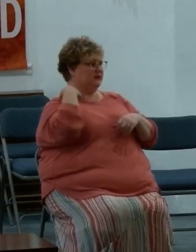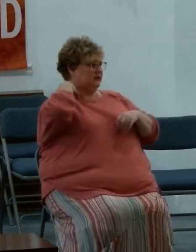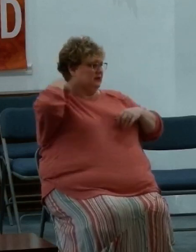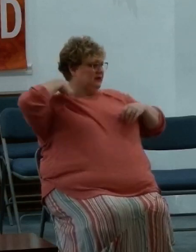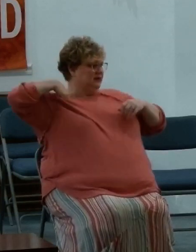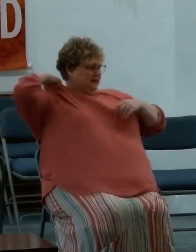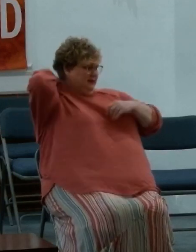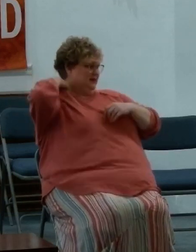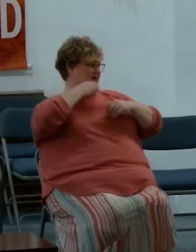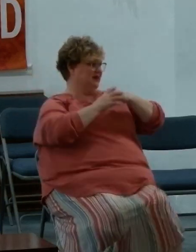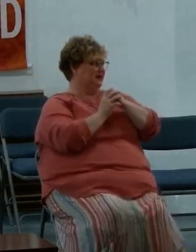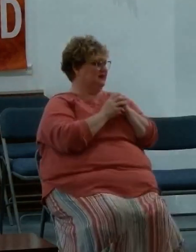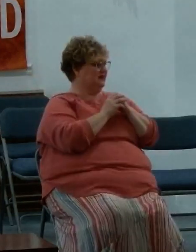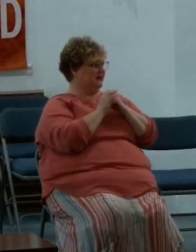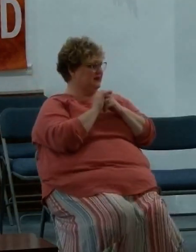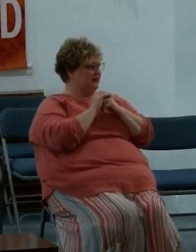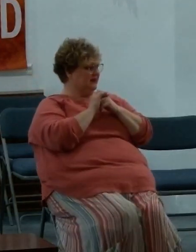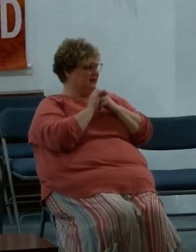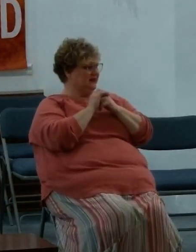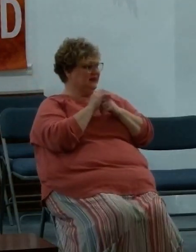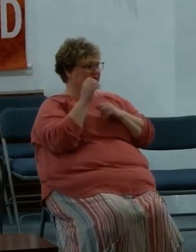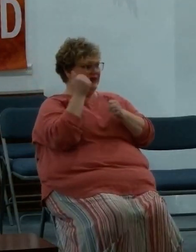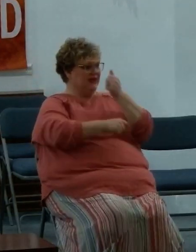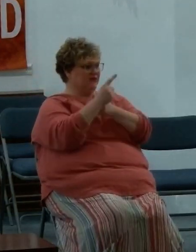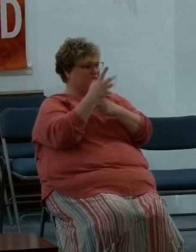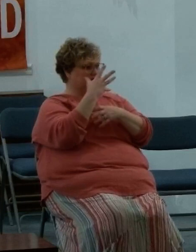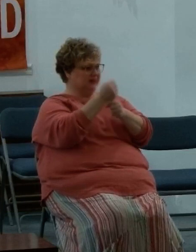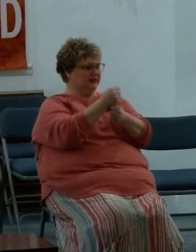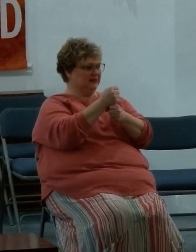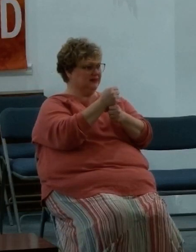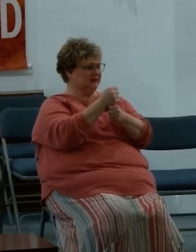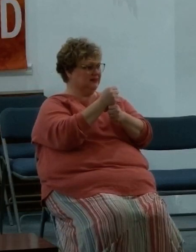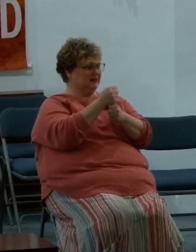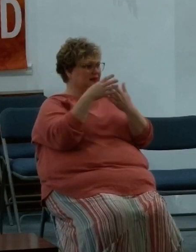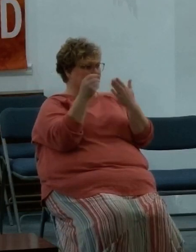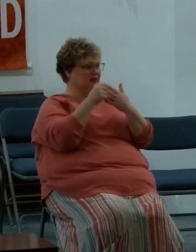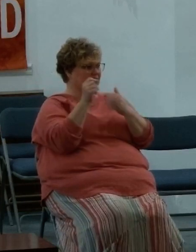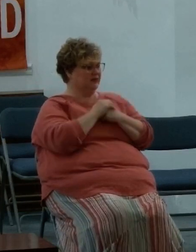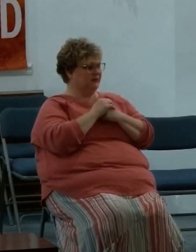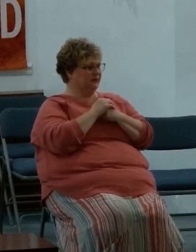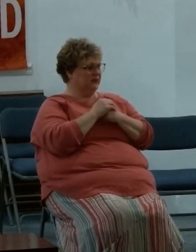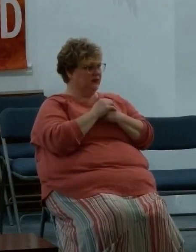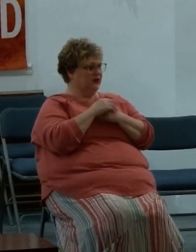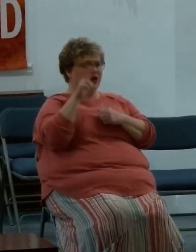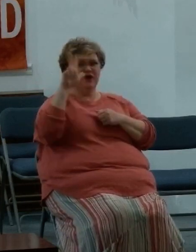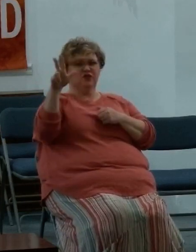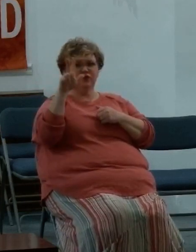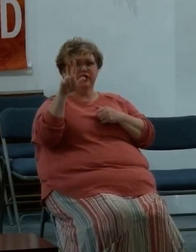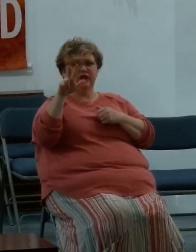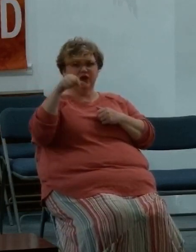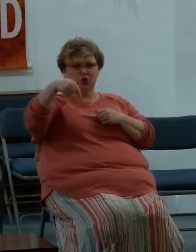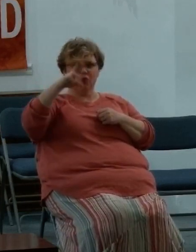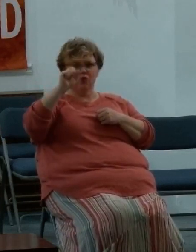Take it to him, all right? Everybody gets a dollar. All right. Now, yeah, is 3/4, 2 dimes, and a nickel.